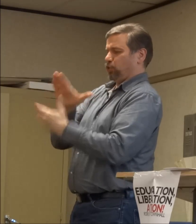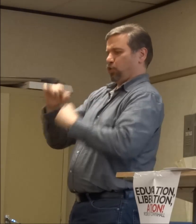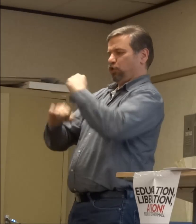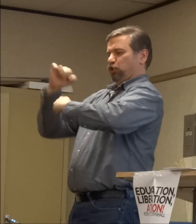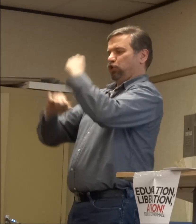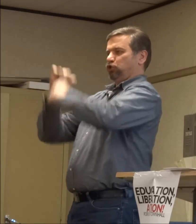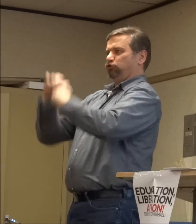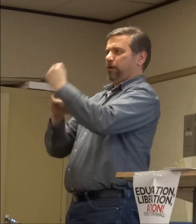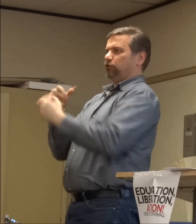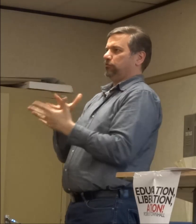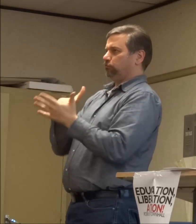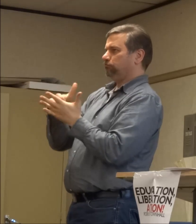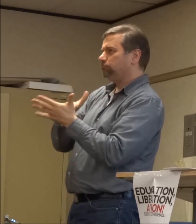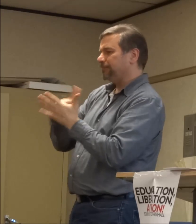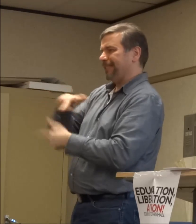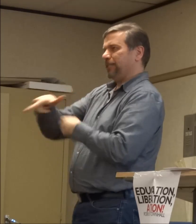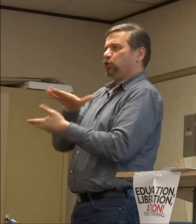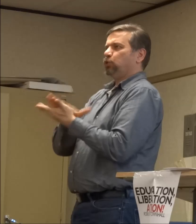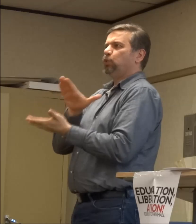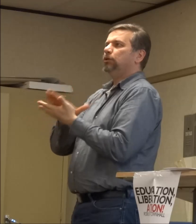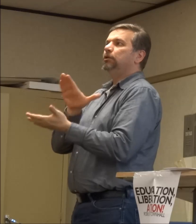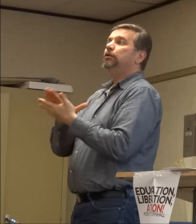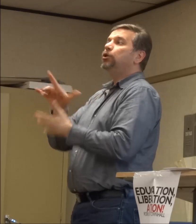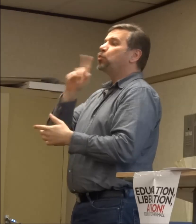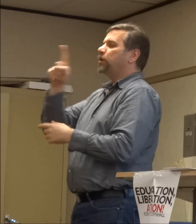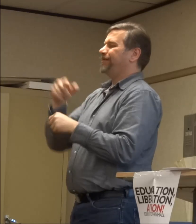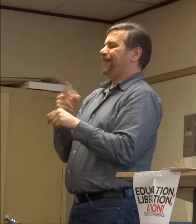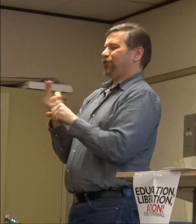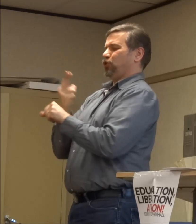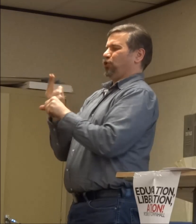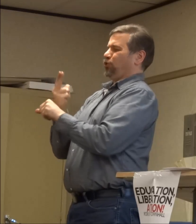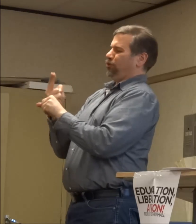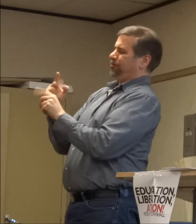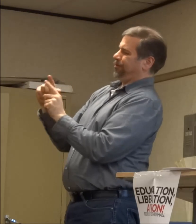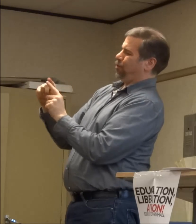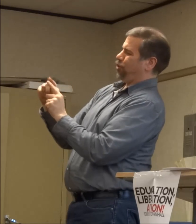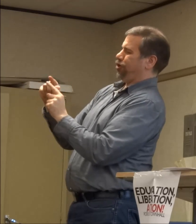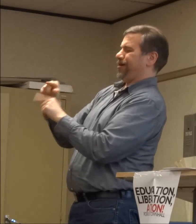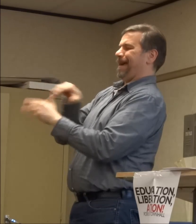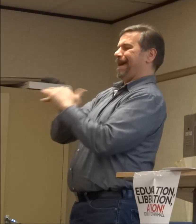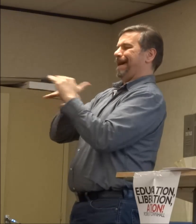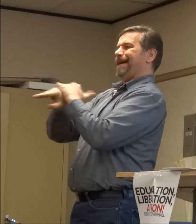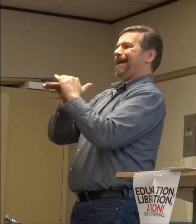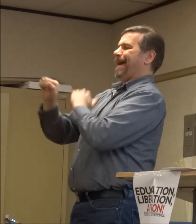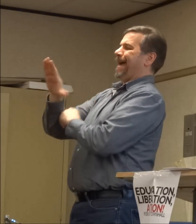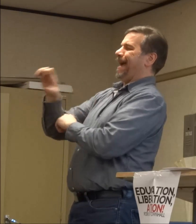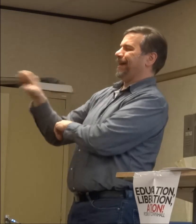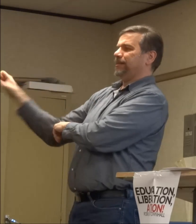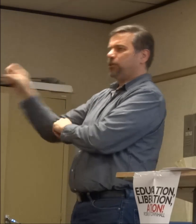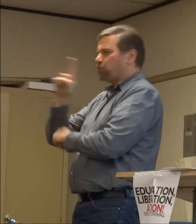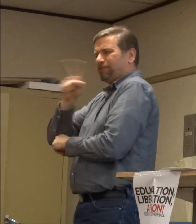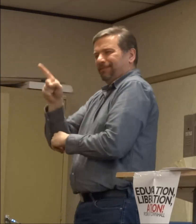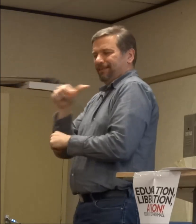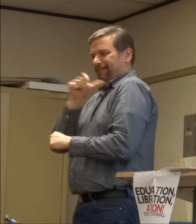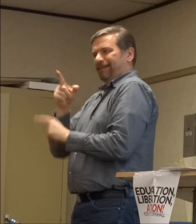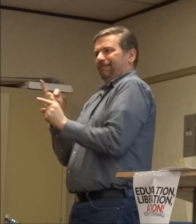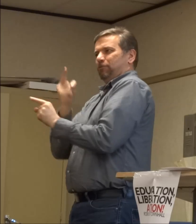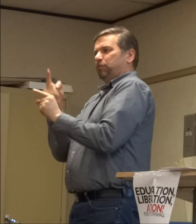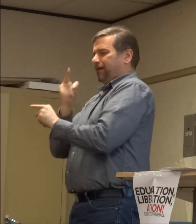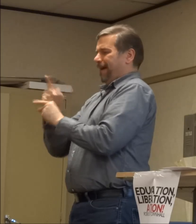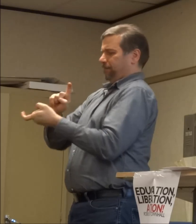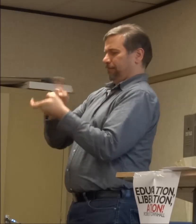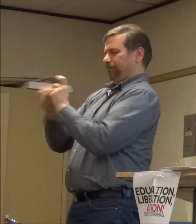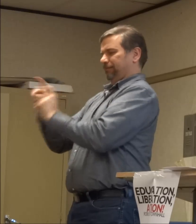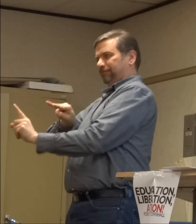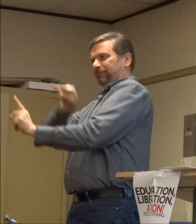The university needs to reconceptualize its use of the term access. Access is not just a matter of physical access to university or